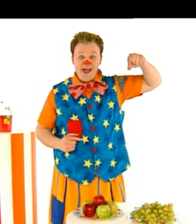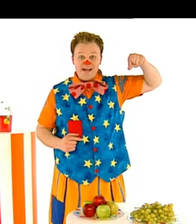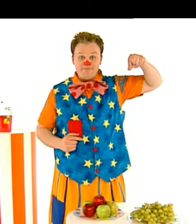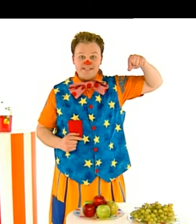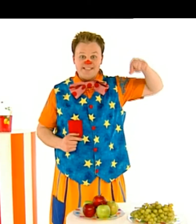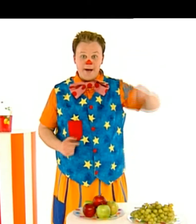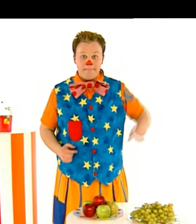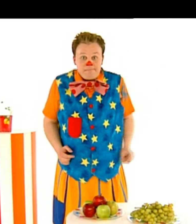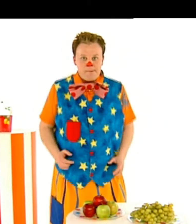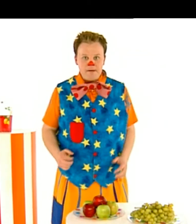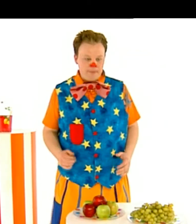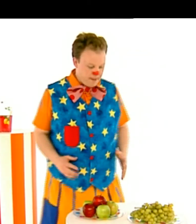Grapes!